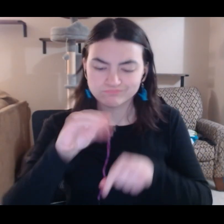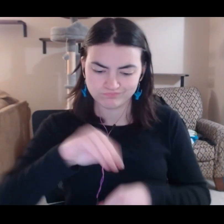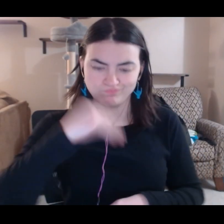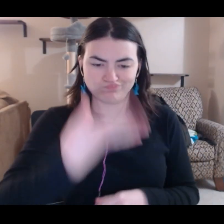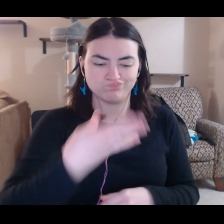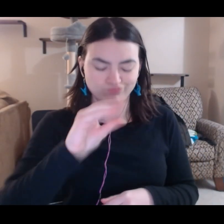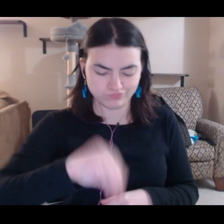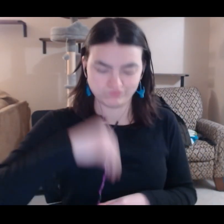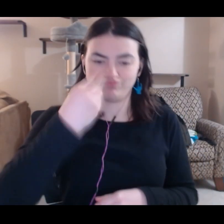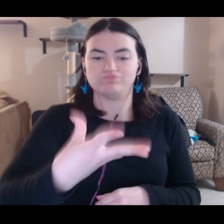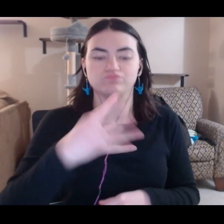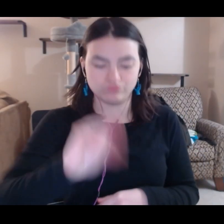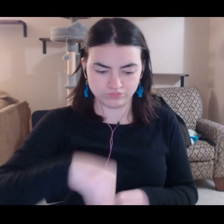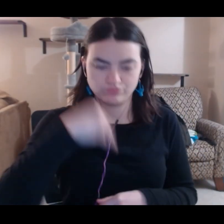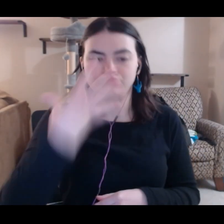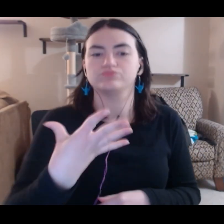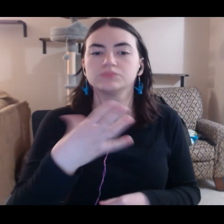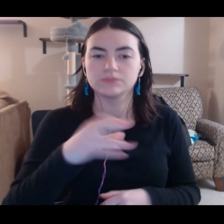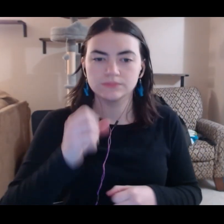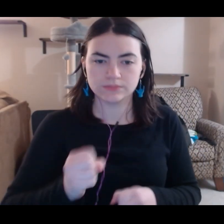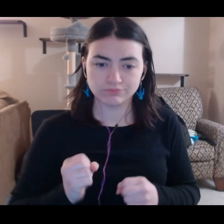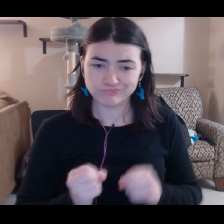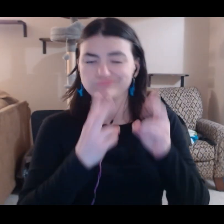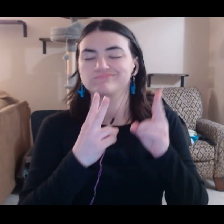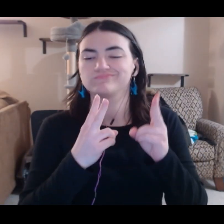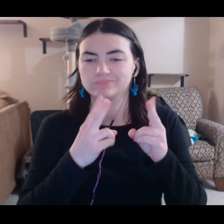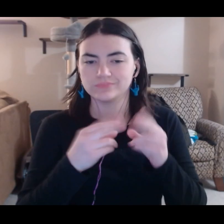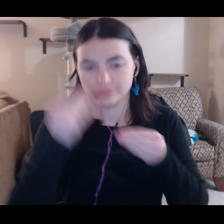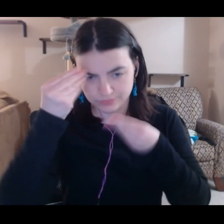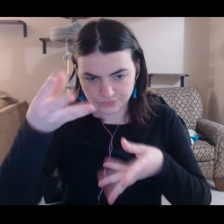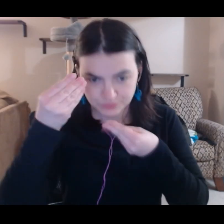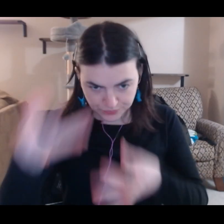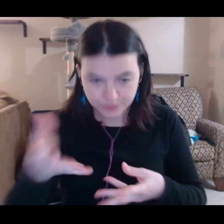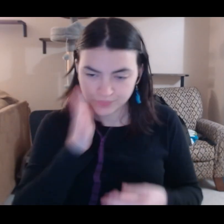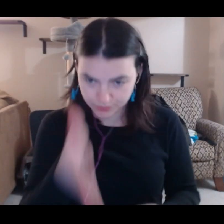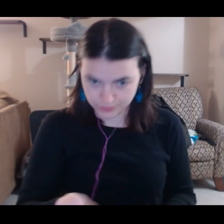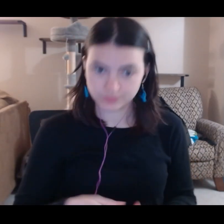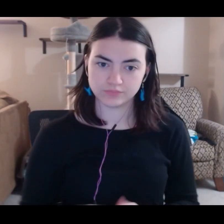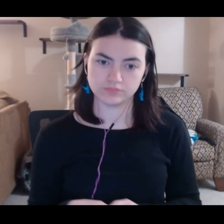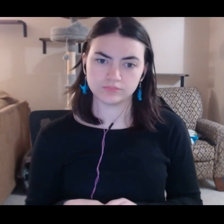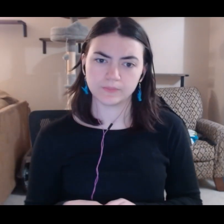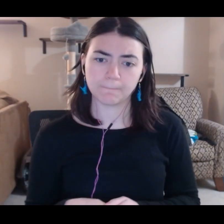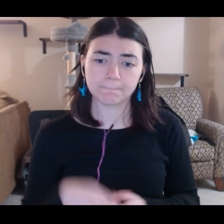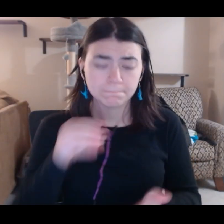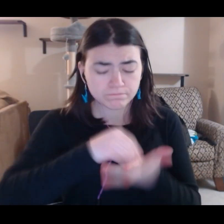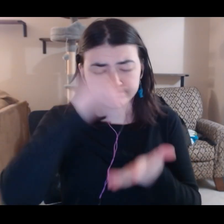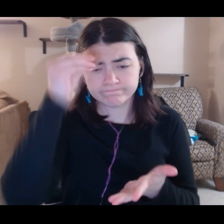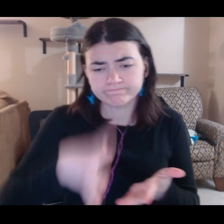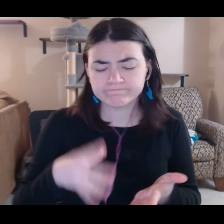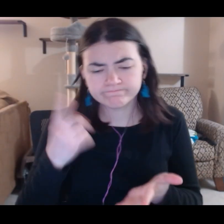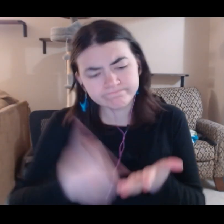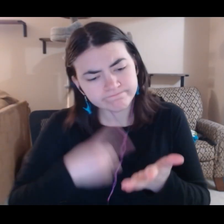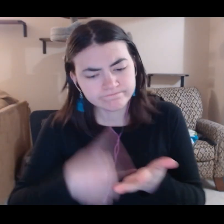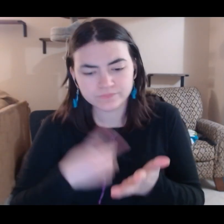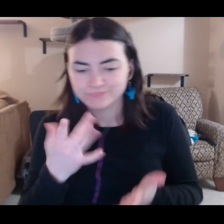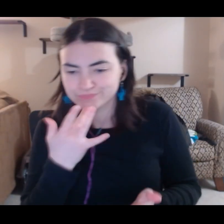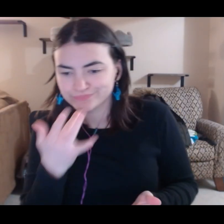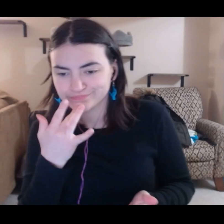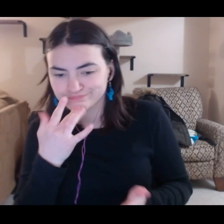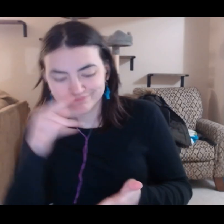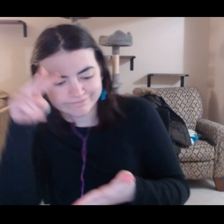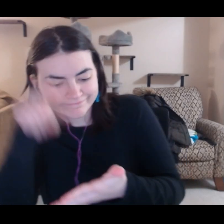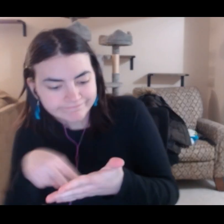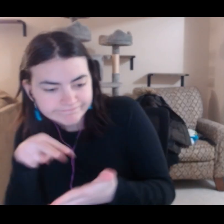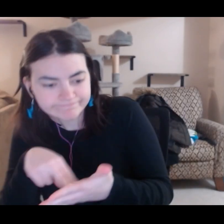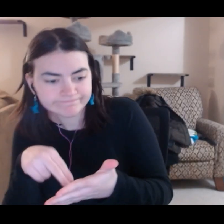updates and strengthens the memory. Students often prefer other study methods, like rereading textbooks and highlighting